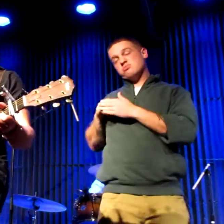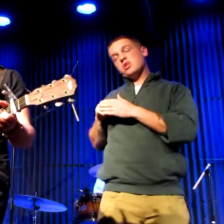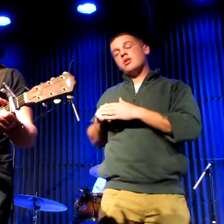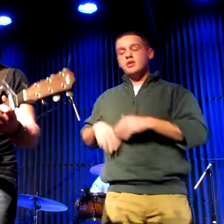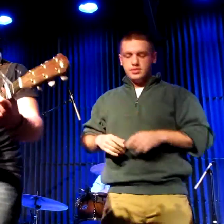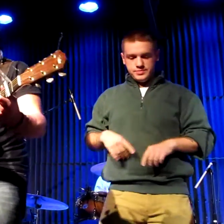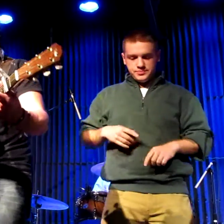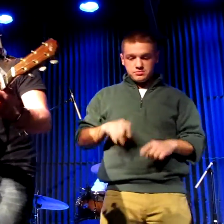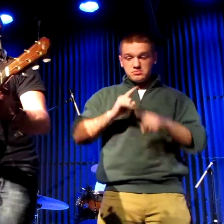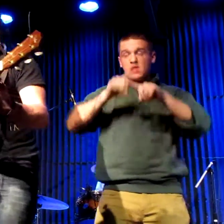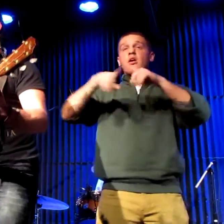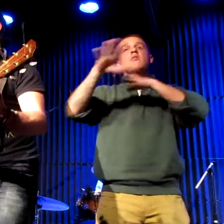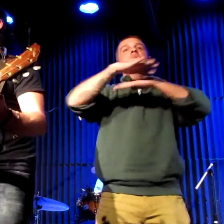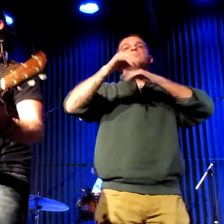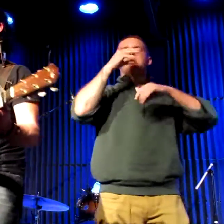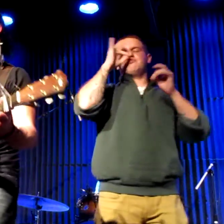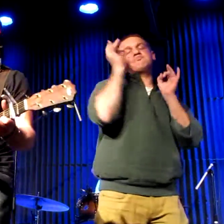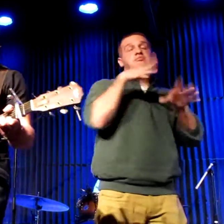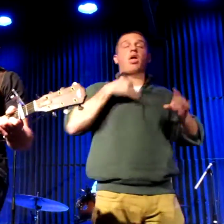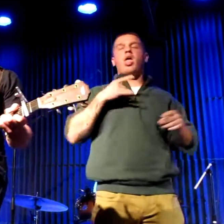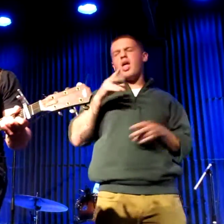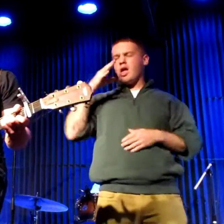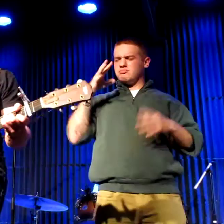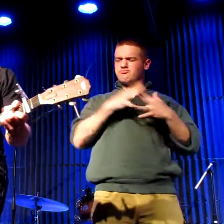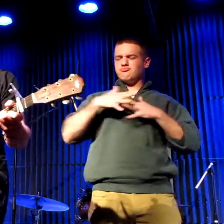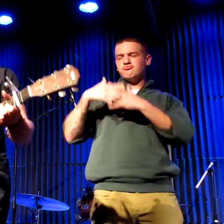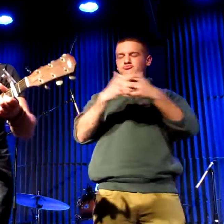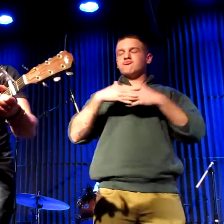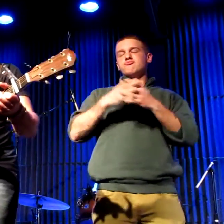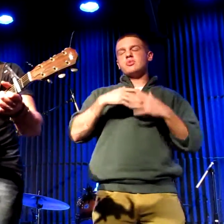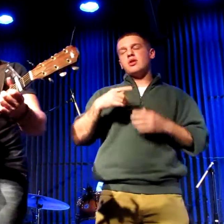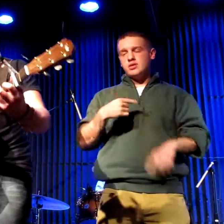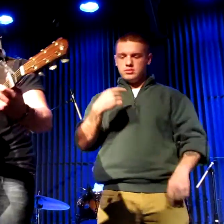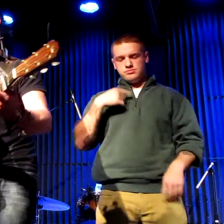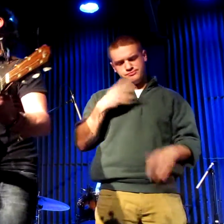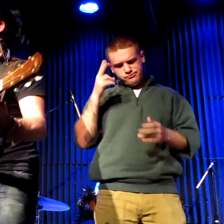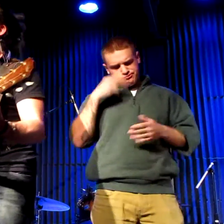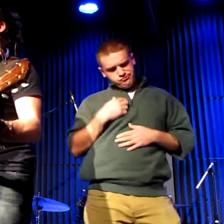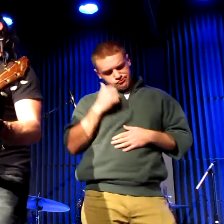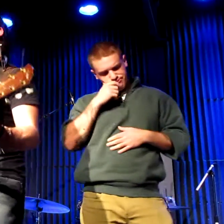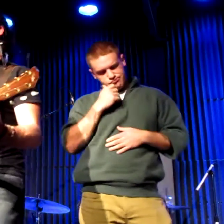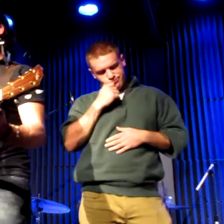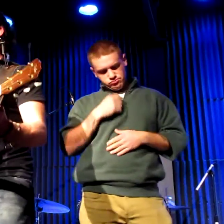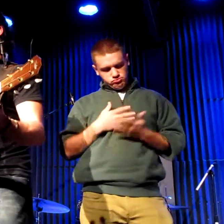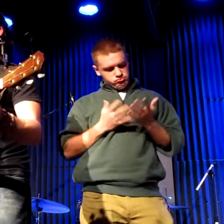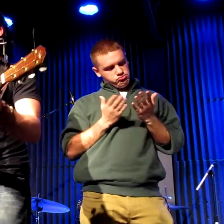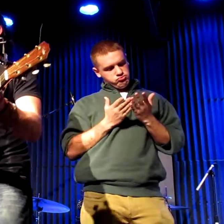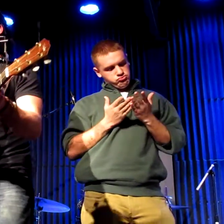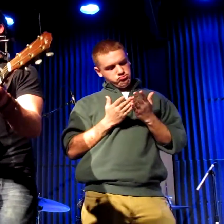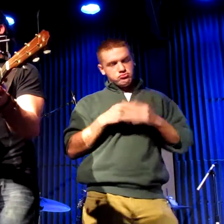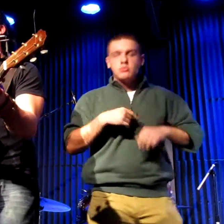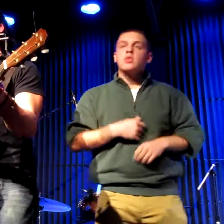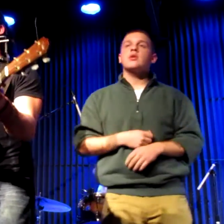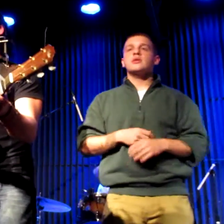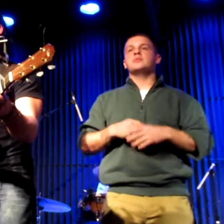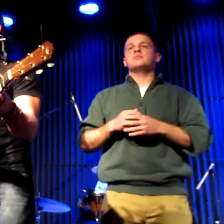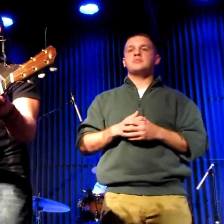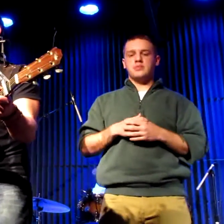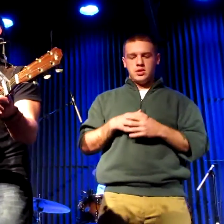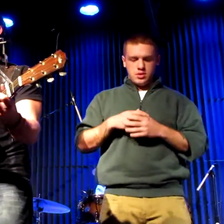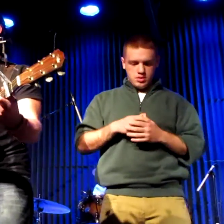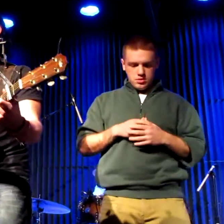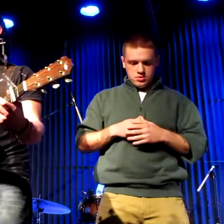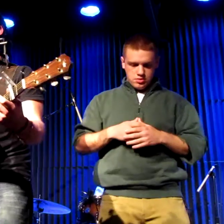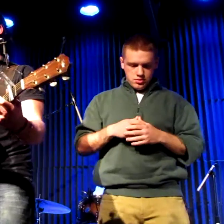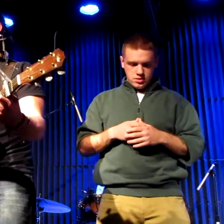West. We're cooking life. Sometimes I sit down, soak it in. Gotta wonder if they're right. It's enough to make you dizzy. Play the fool